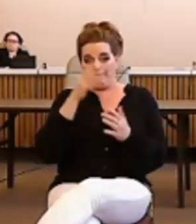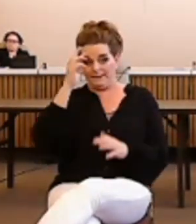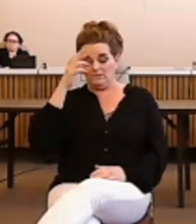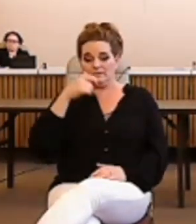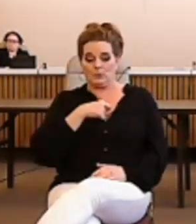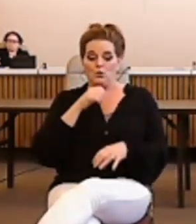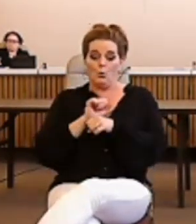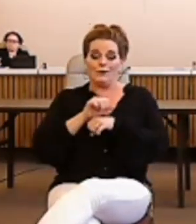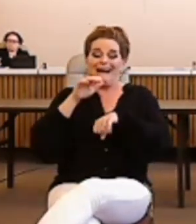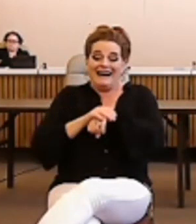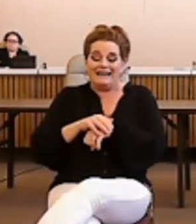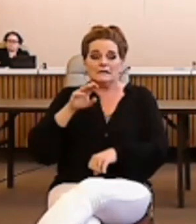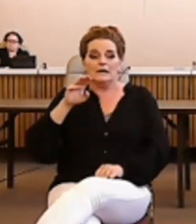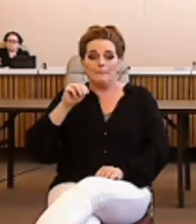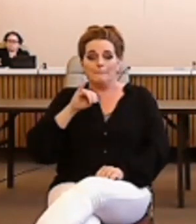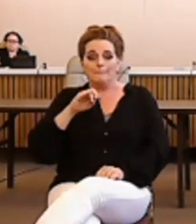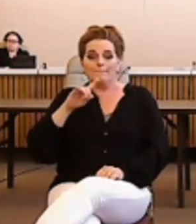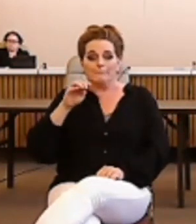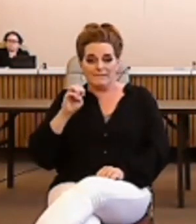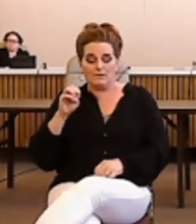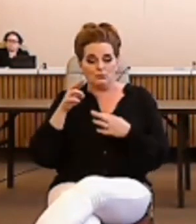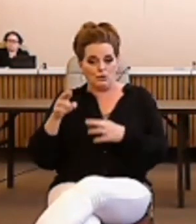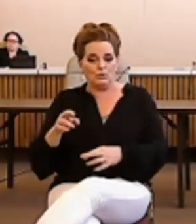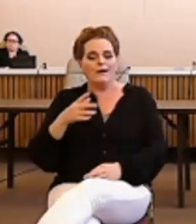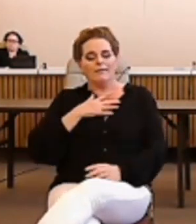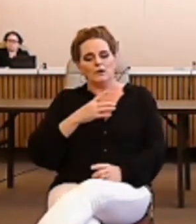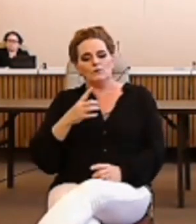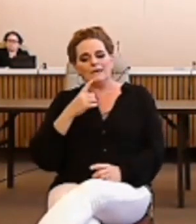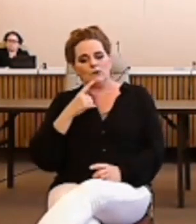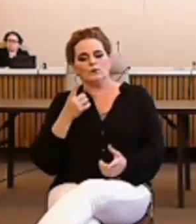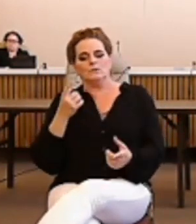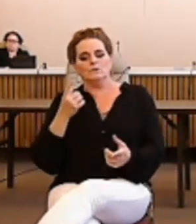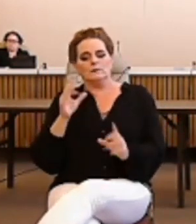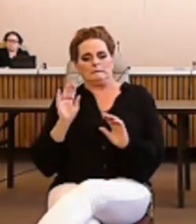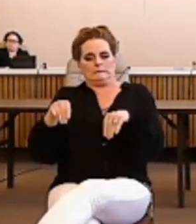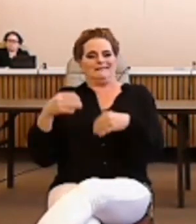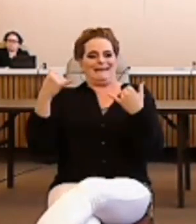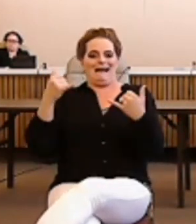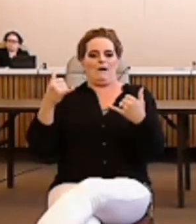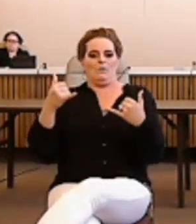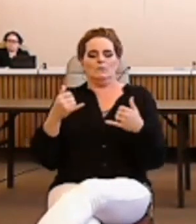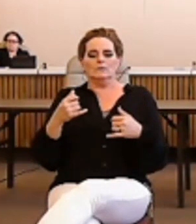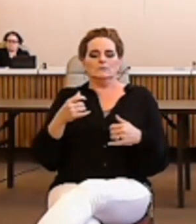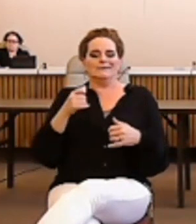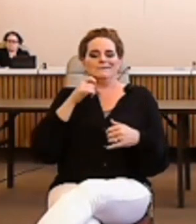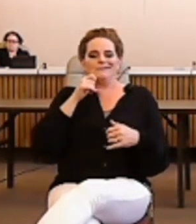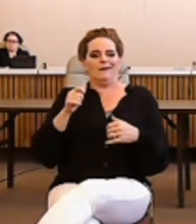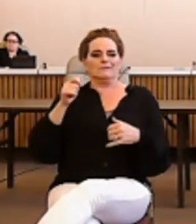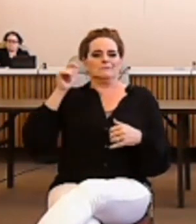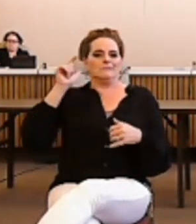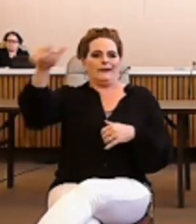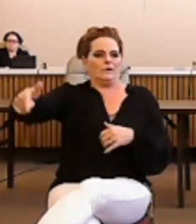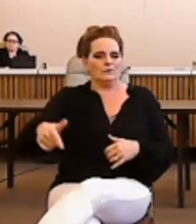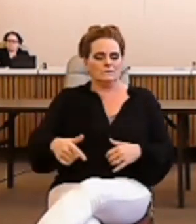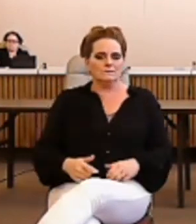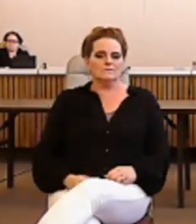work on Middle Road, that he considers doing that now while this is being built instead of in the future,